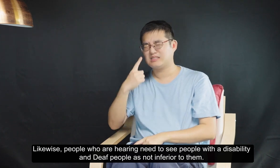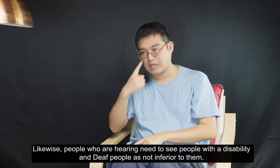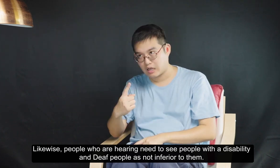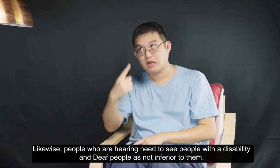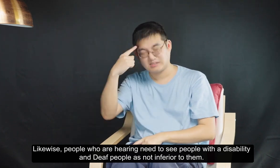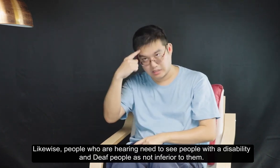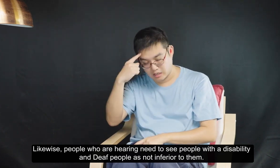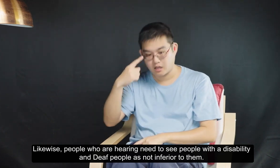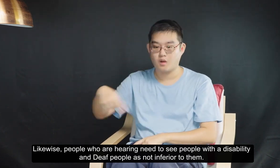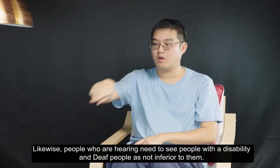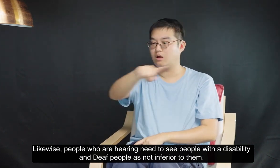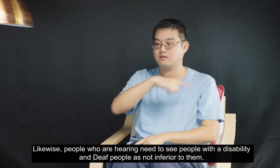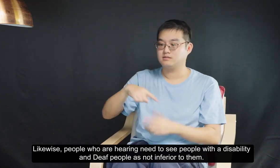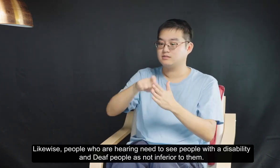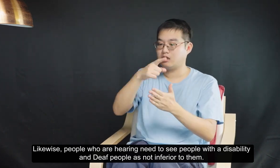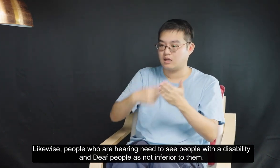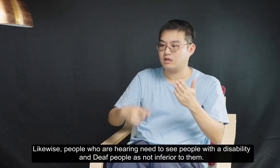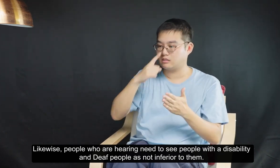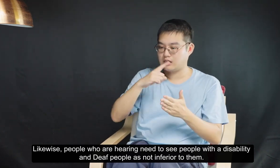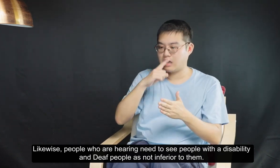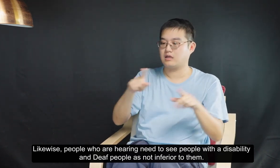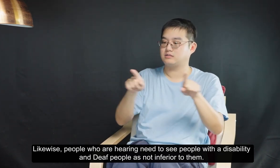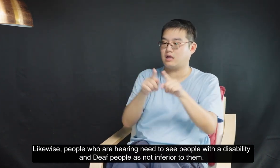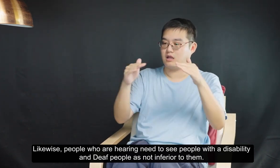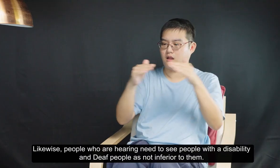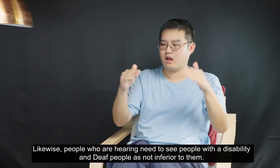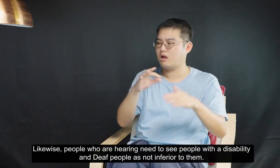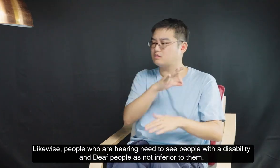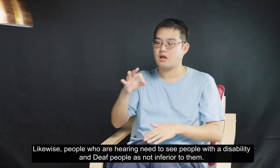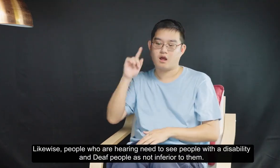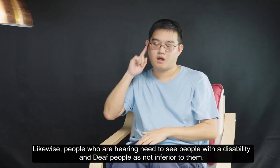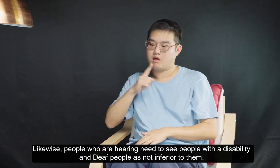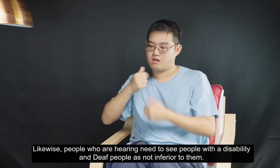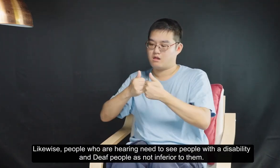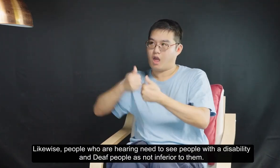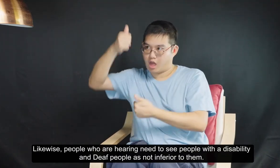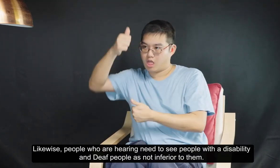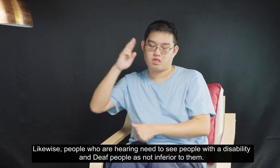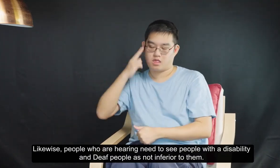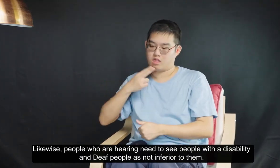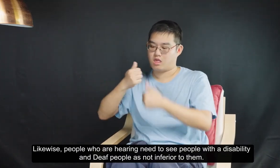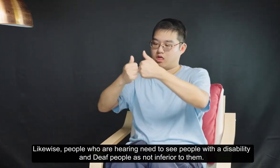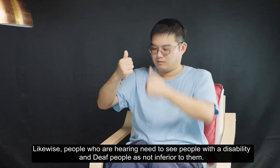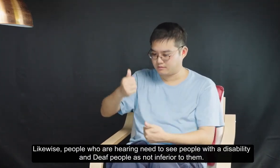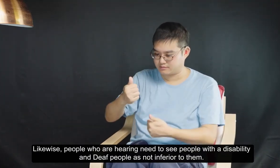are hearing need to see people with a disability and deaf people as not inferior to